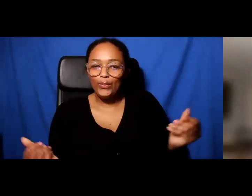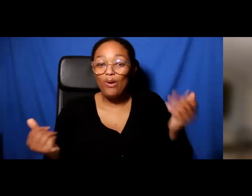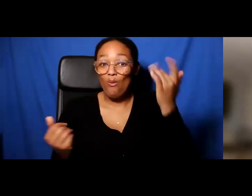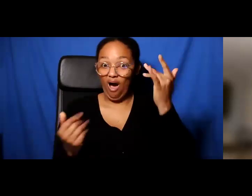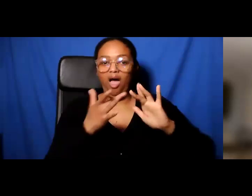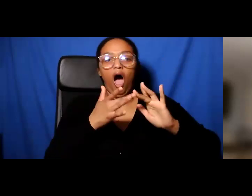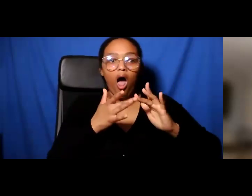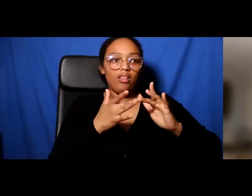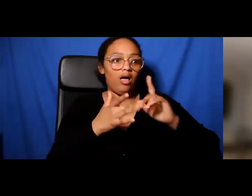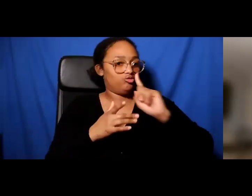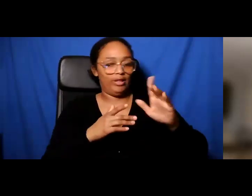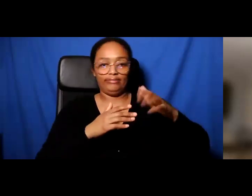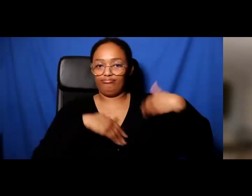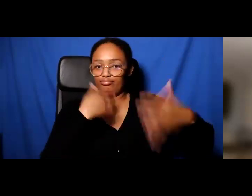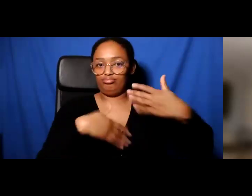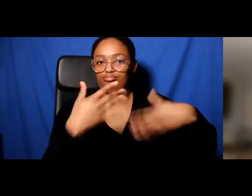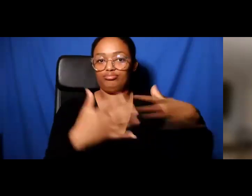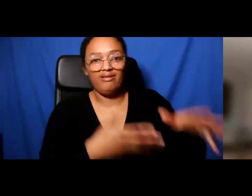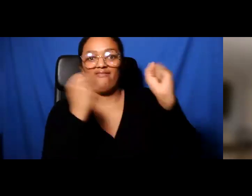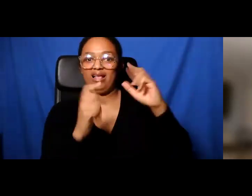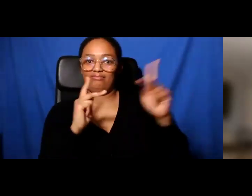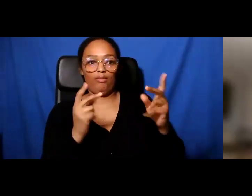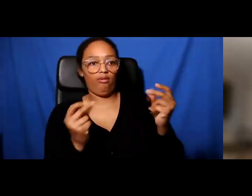but this is the one thing that kind of